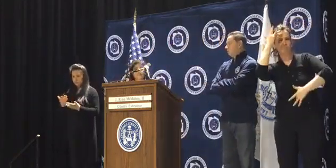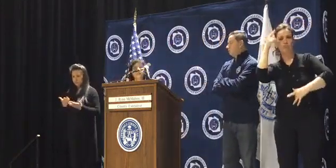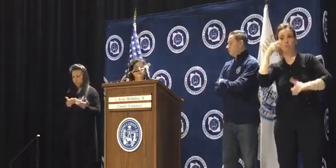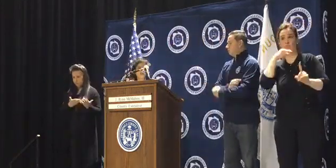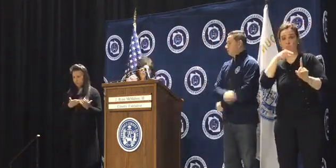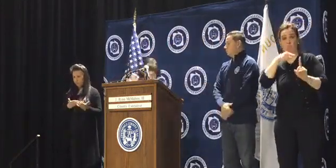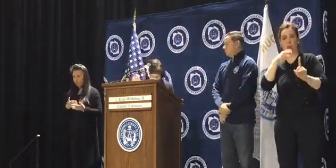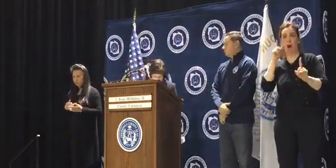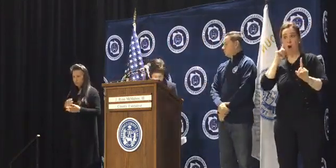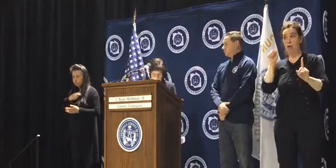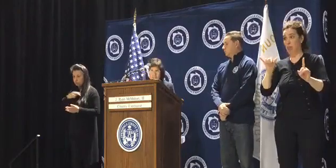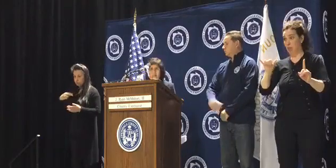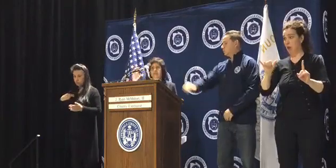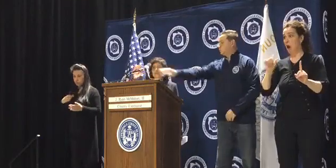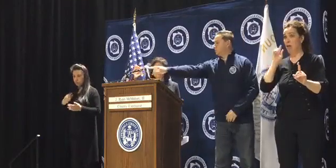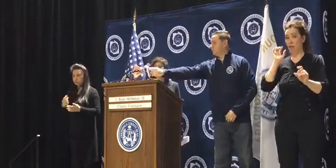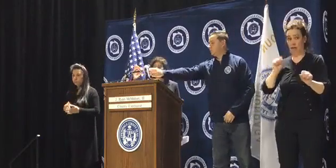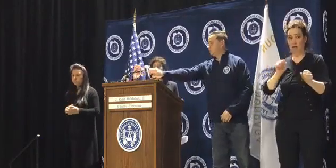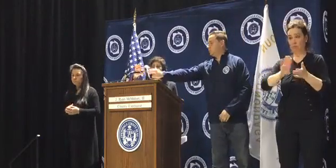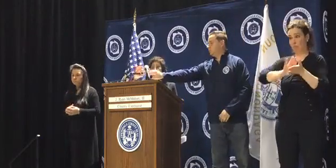So